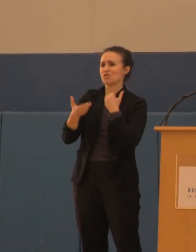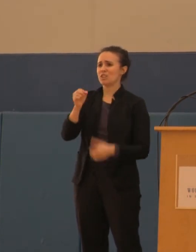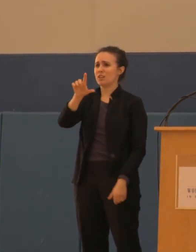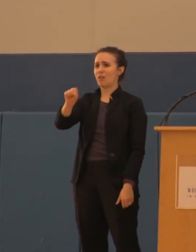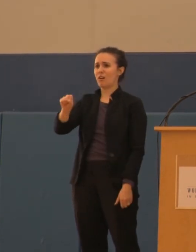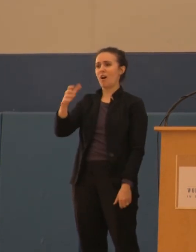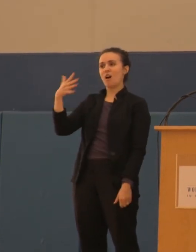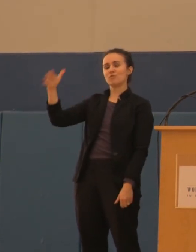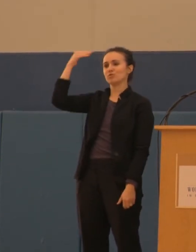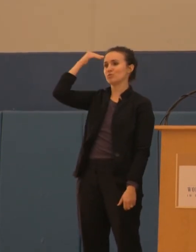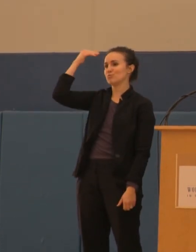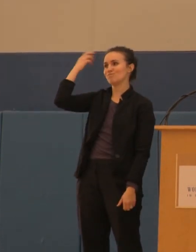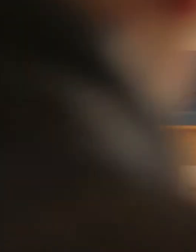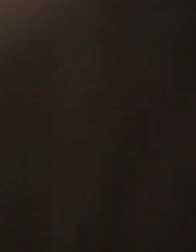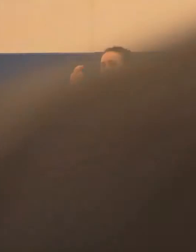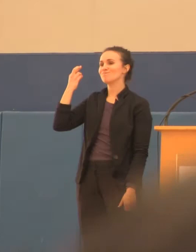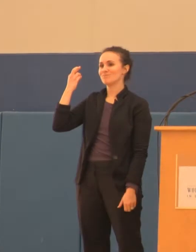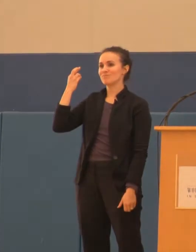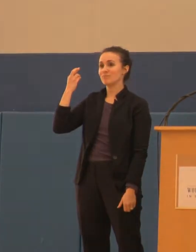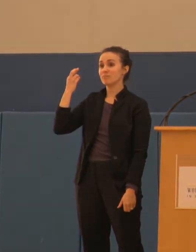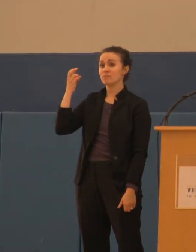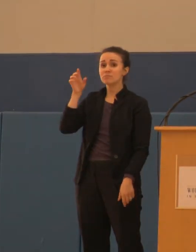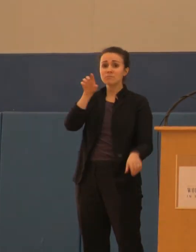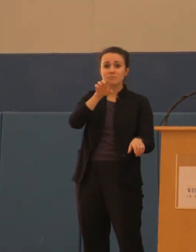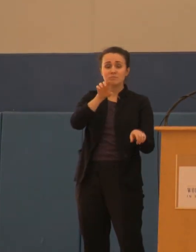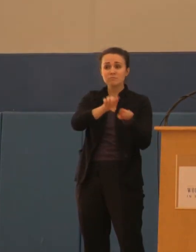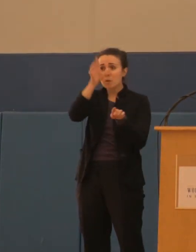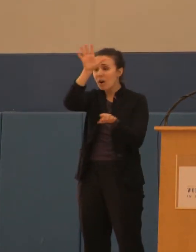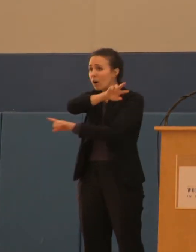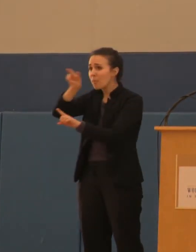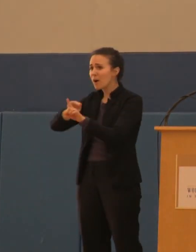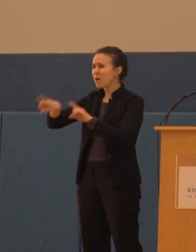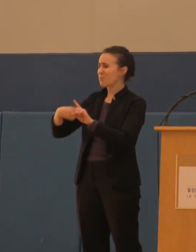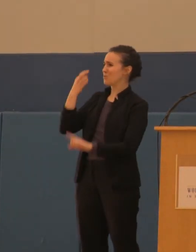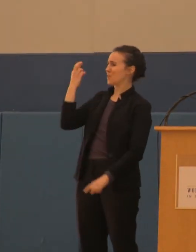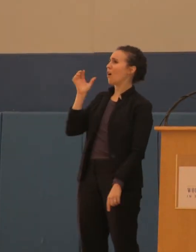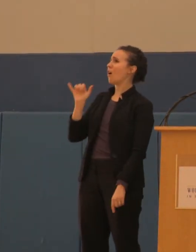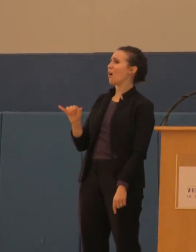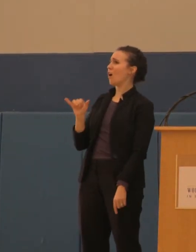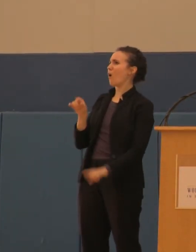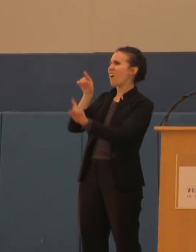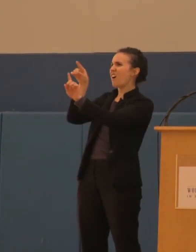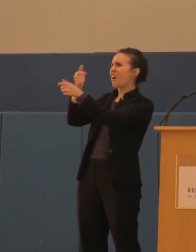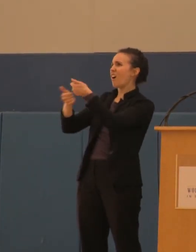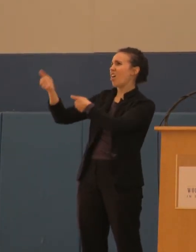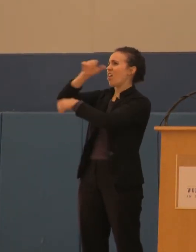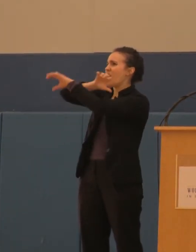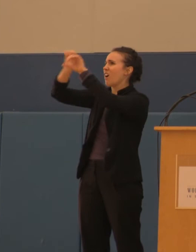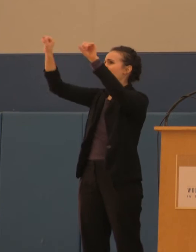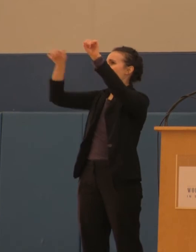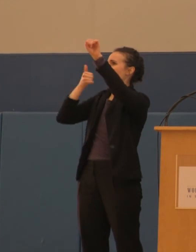I knew it. The same can be asked, when did you know that this fearless